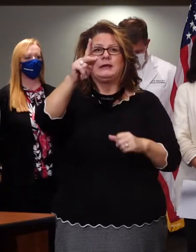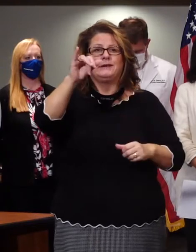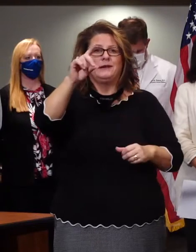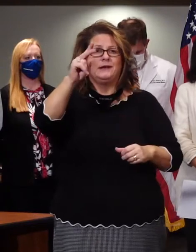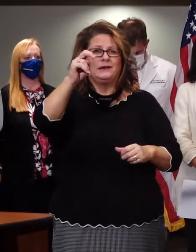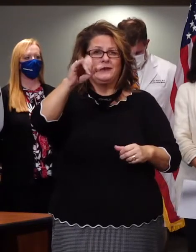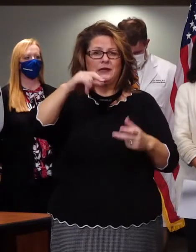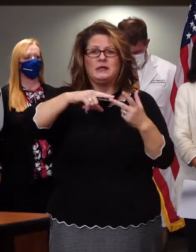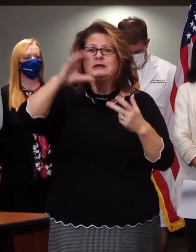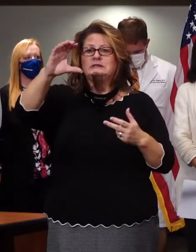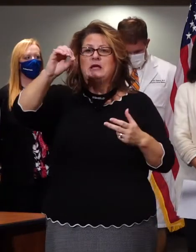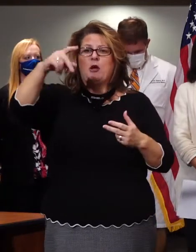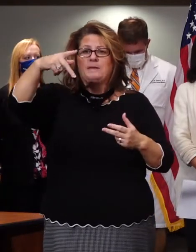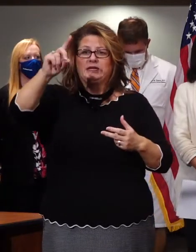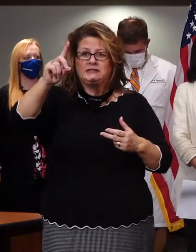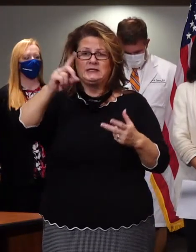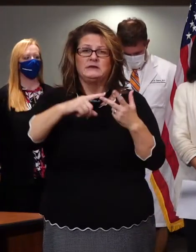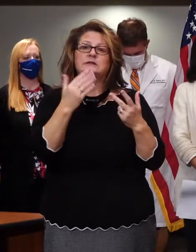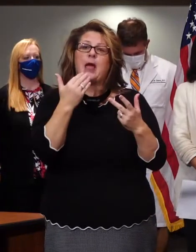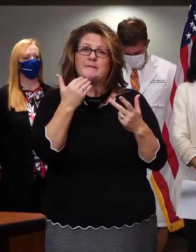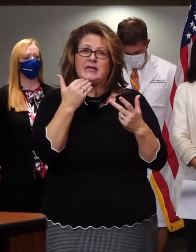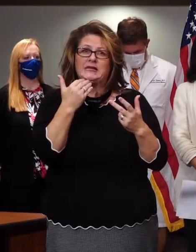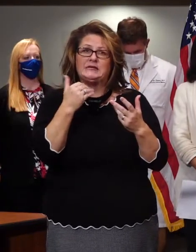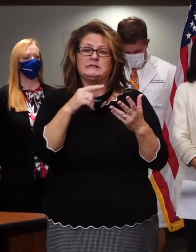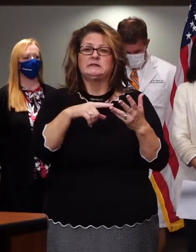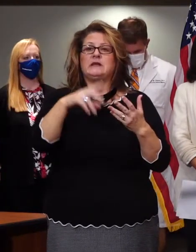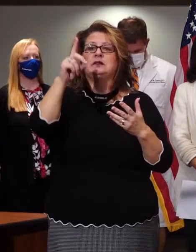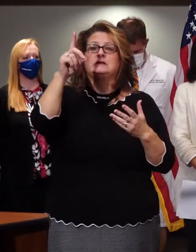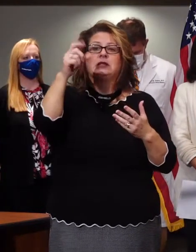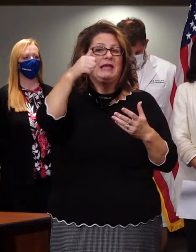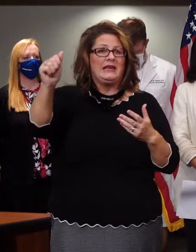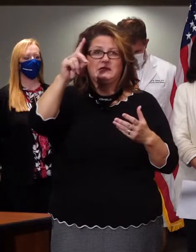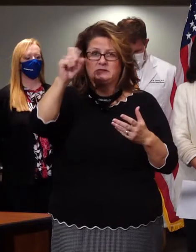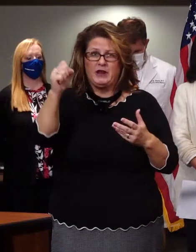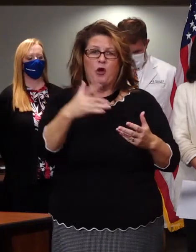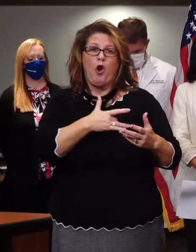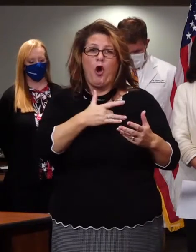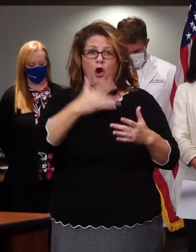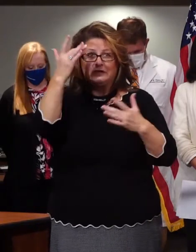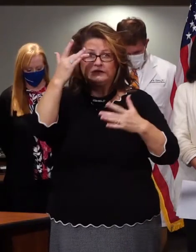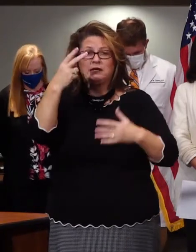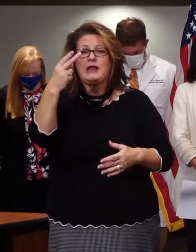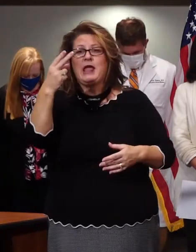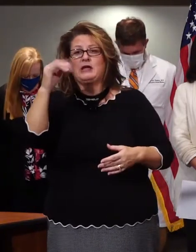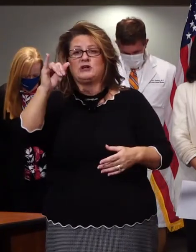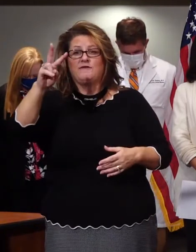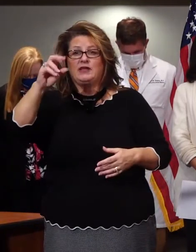COPD, diabetes, disability, heart disease,